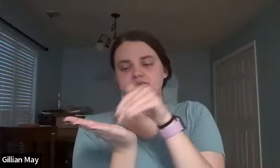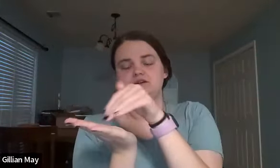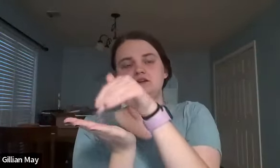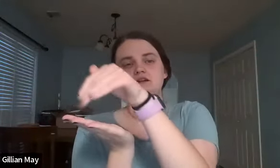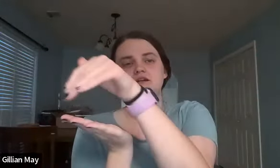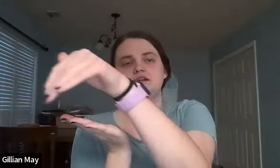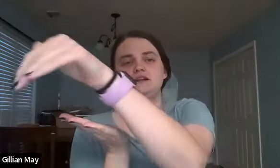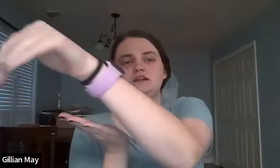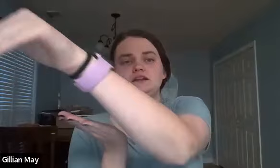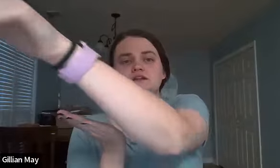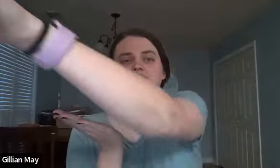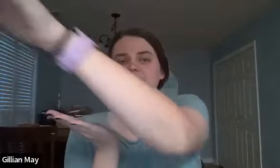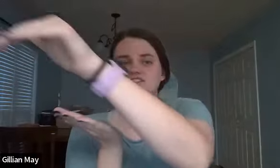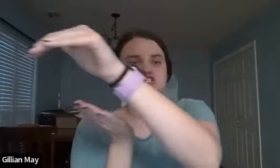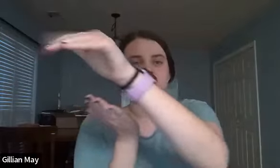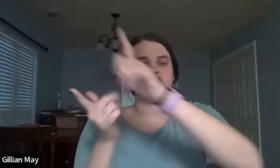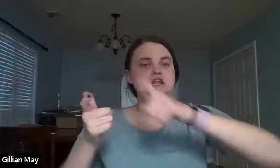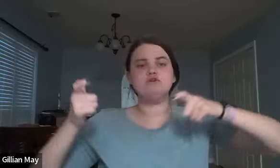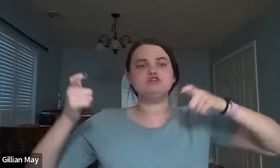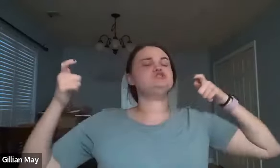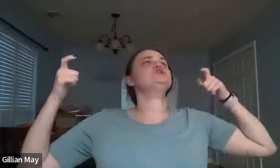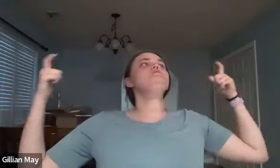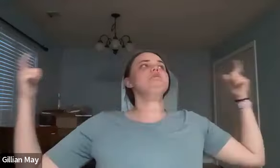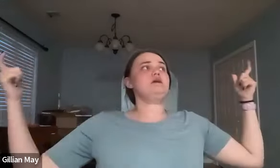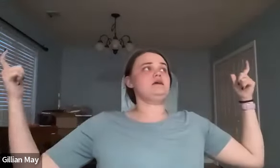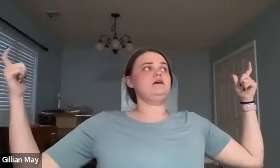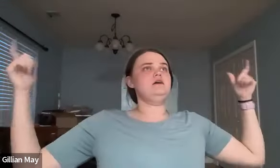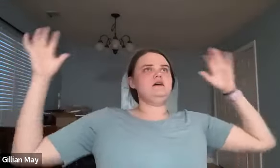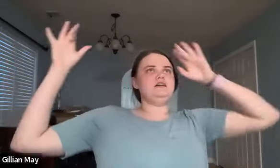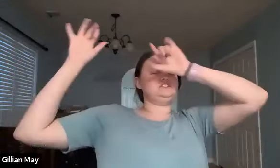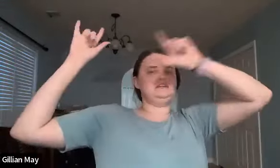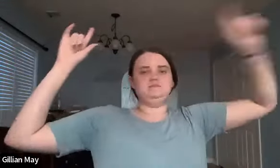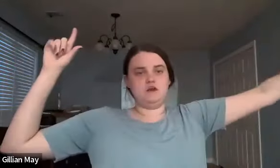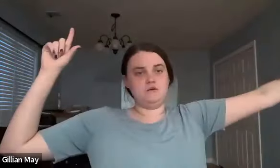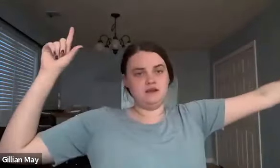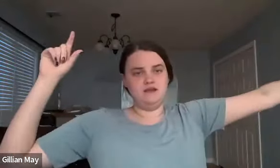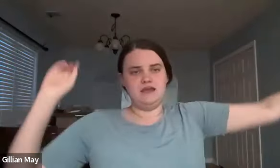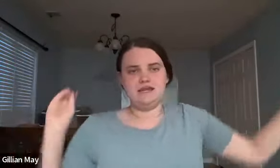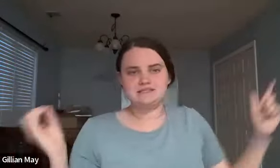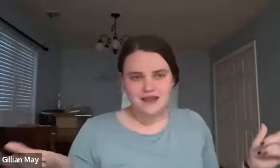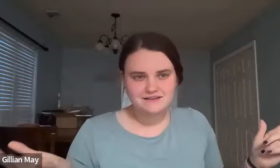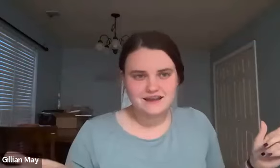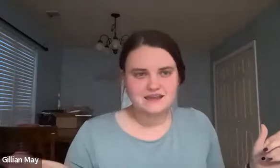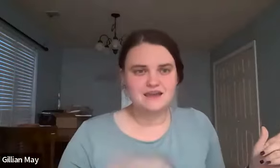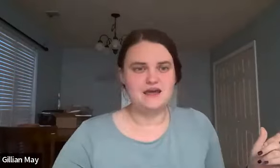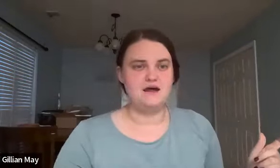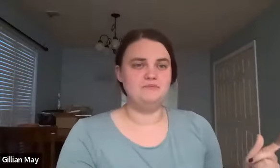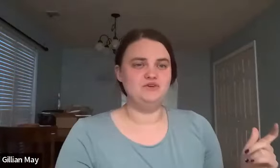keep like, it's just, the number is so big, it just keeps going. And it's kind of like,